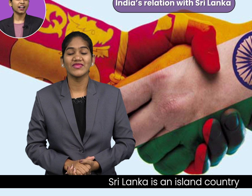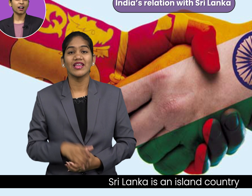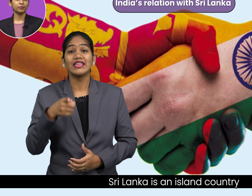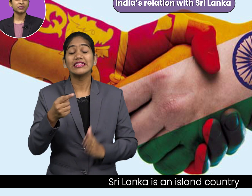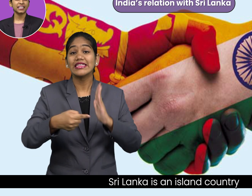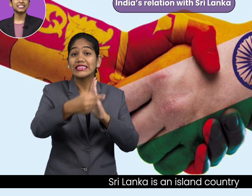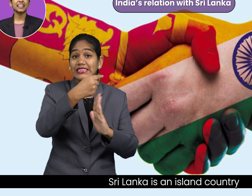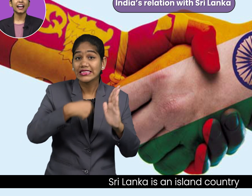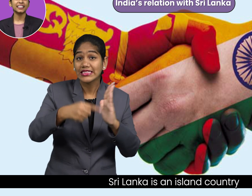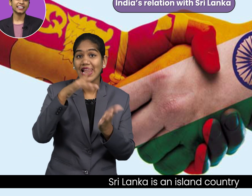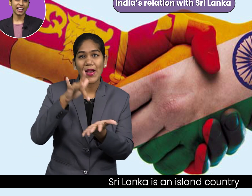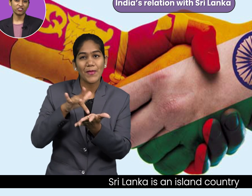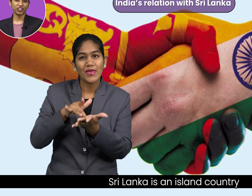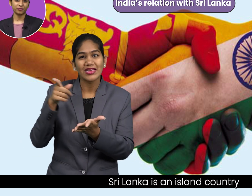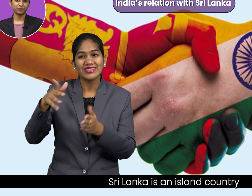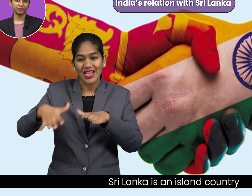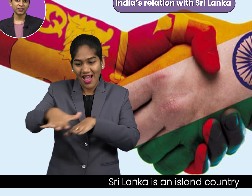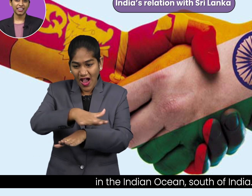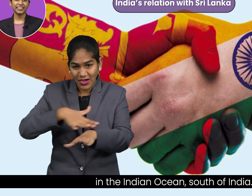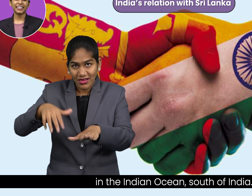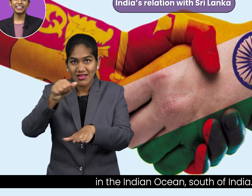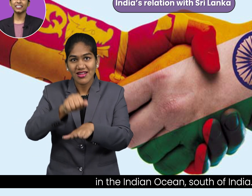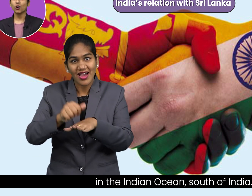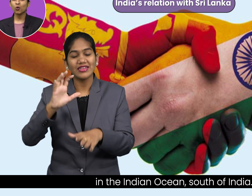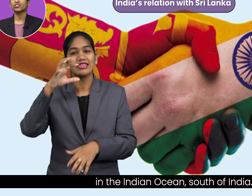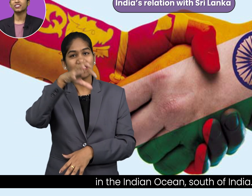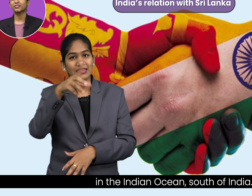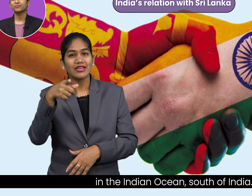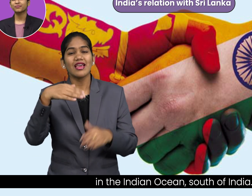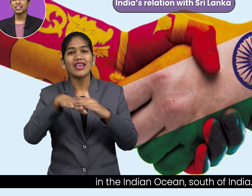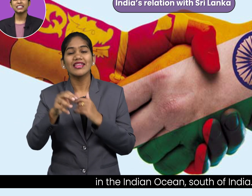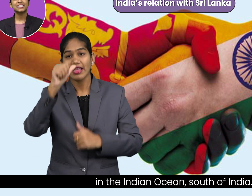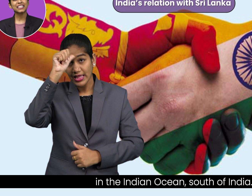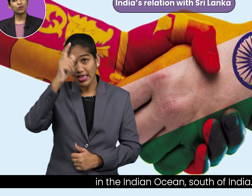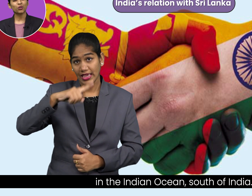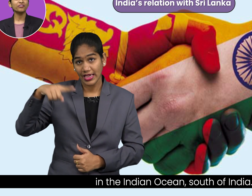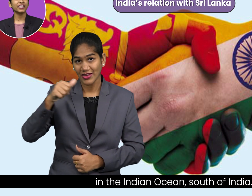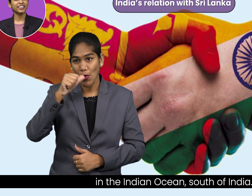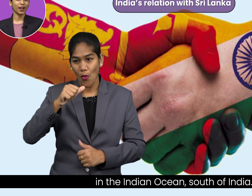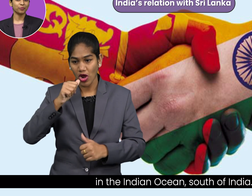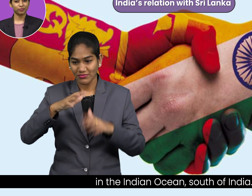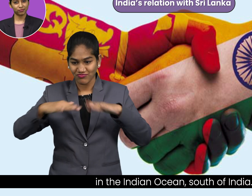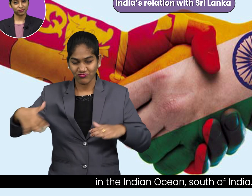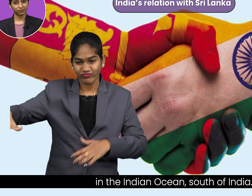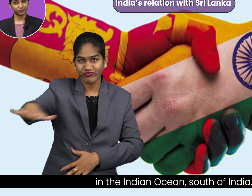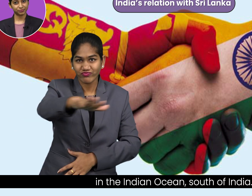Sri Lanka is an island country in the Indian Ocean, south of